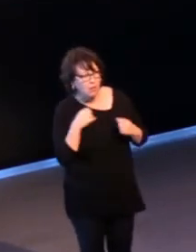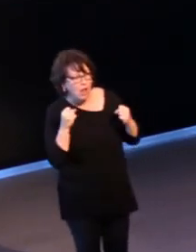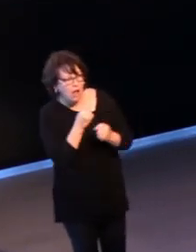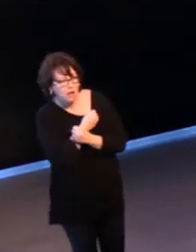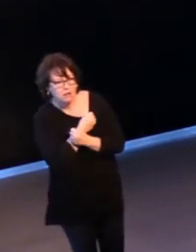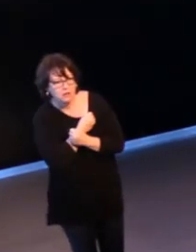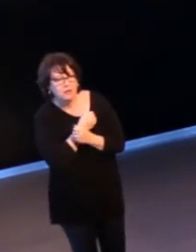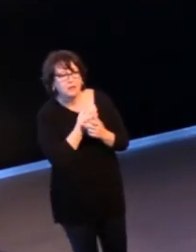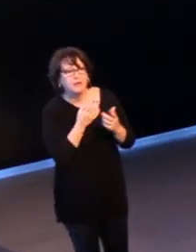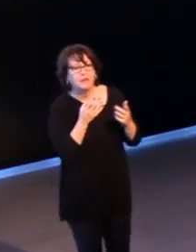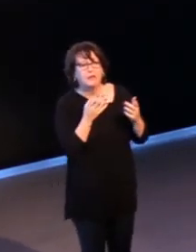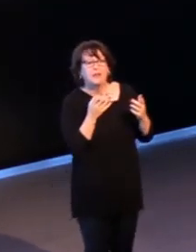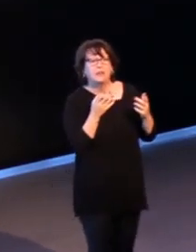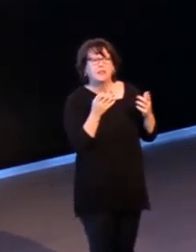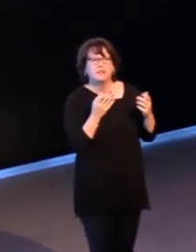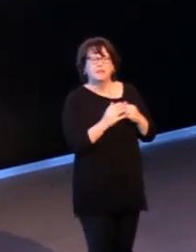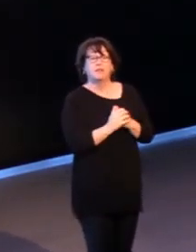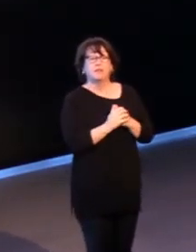it up.